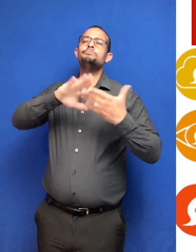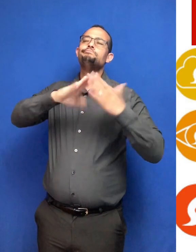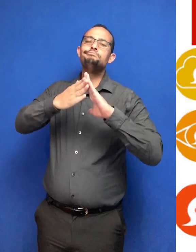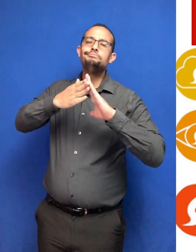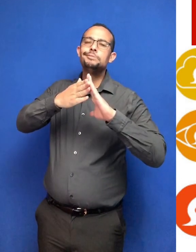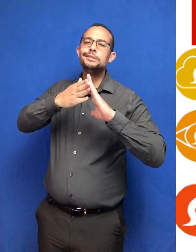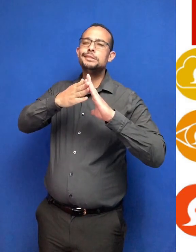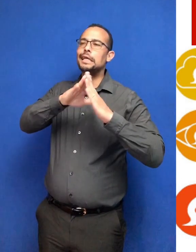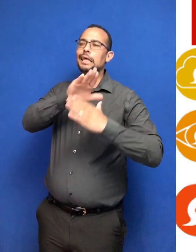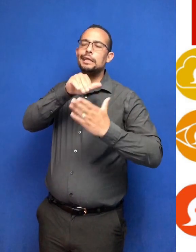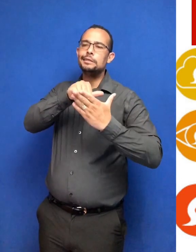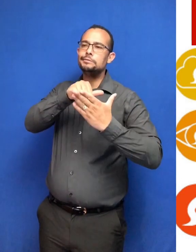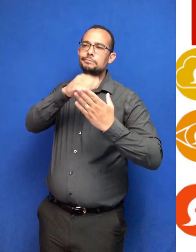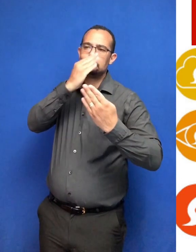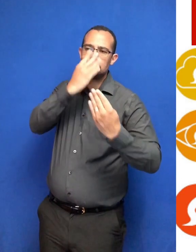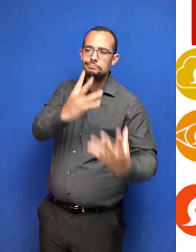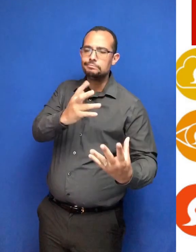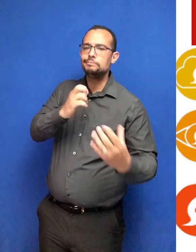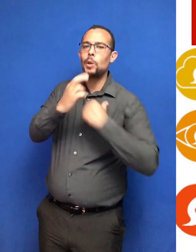the city or our county governments